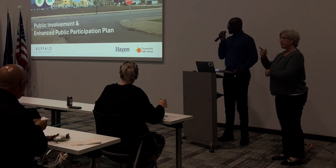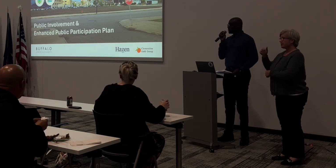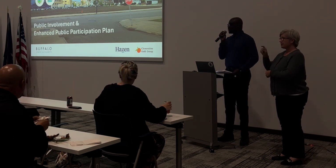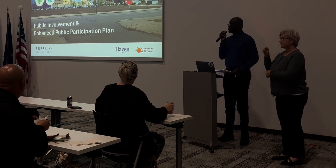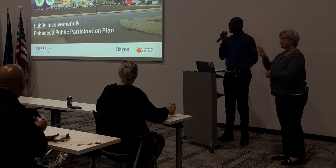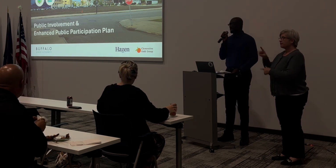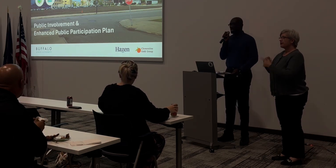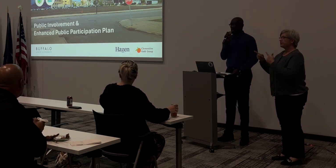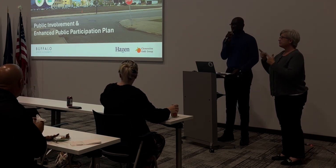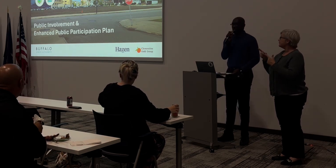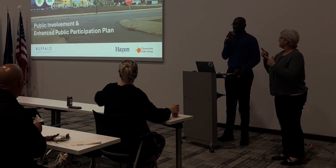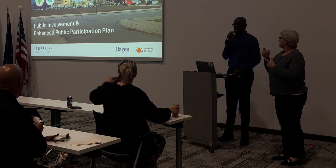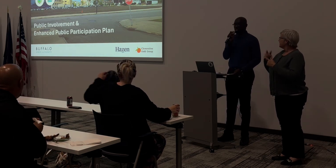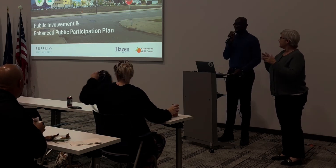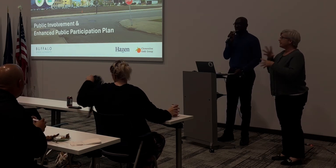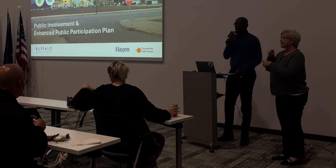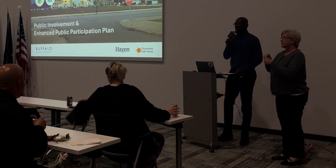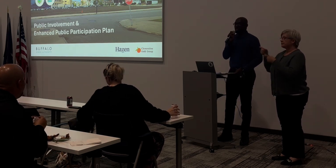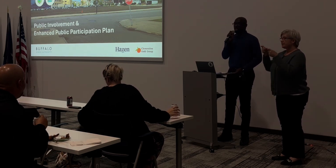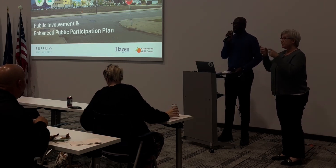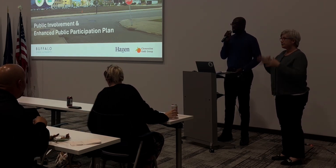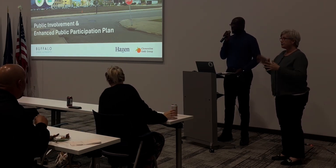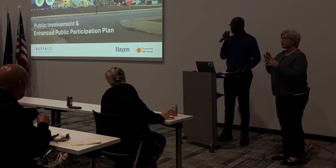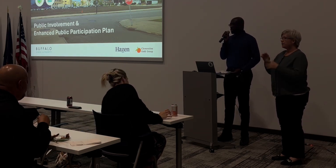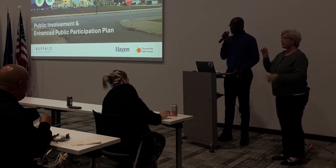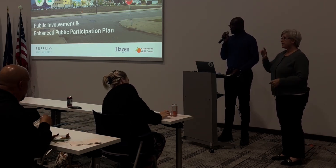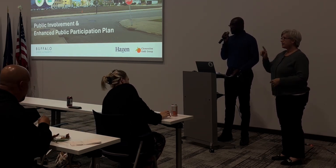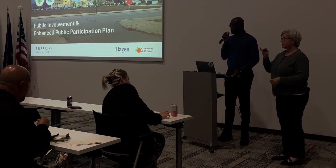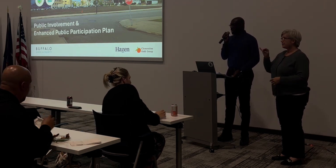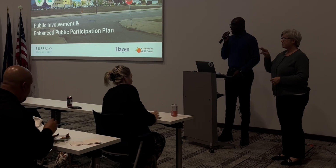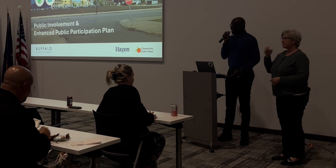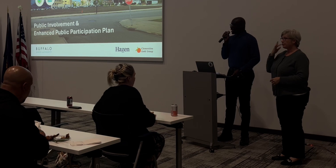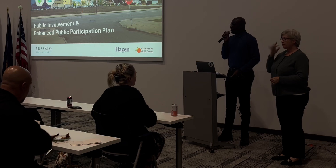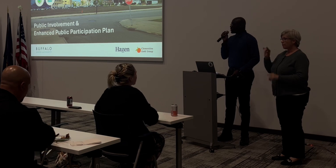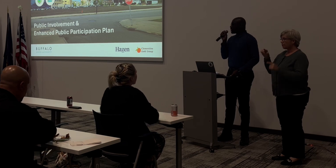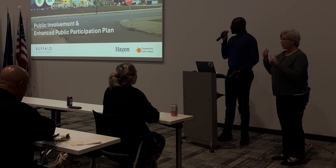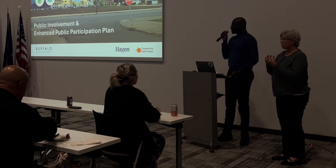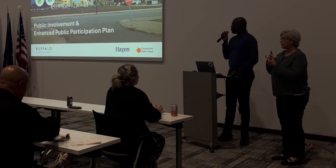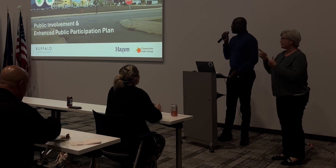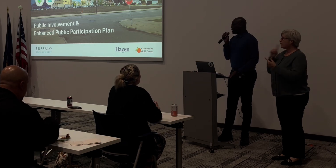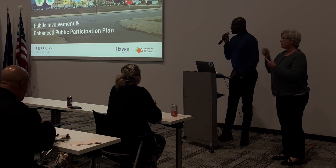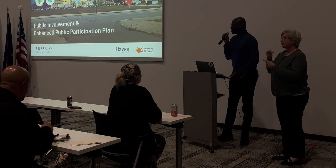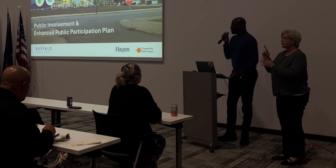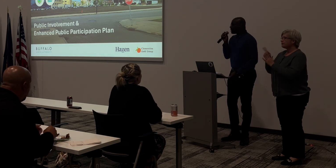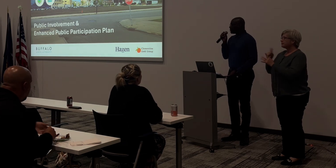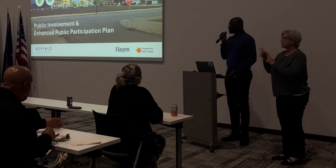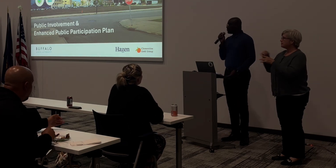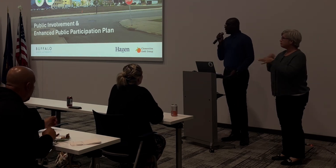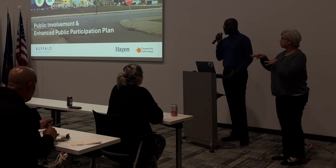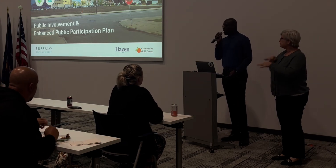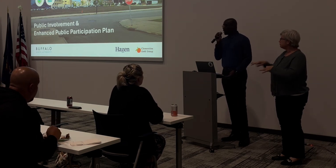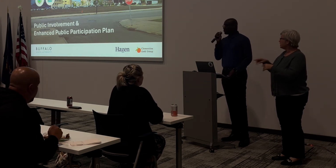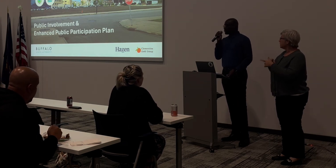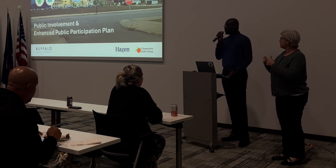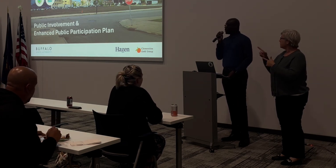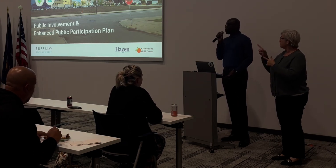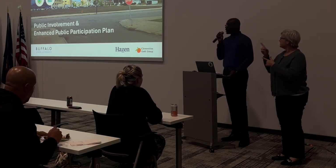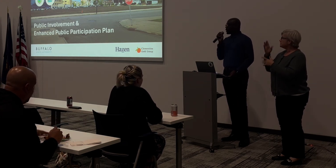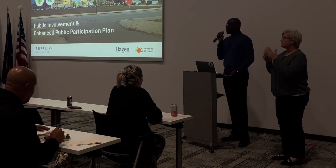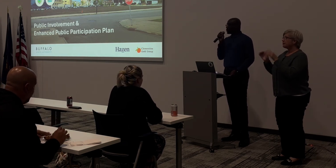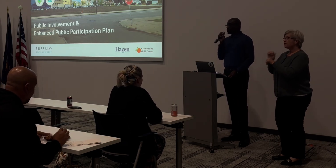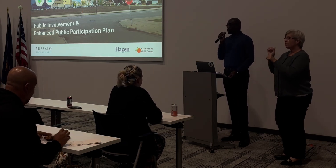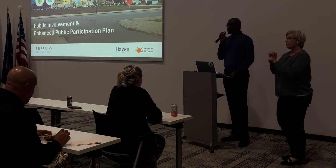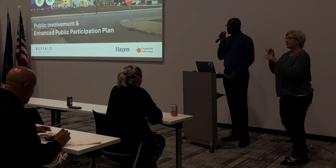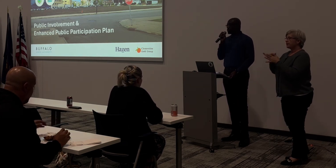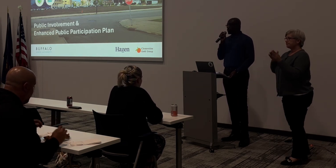Glasgow. I am the Community Engagement Manager with Clementine Gold Group, and I'm going to spend a couple minutes just talking to you all about some of the work